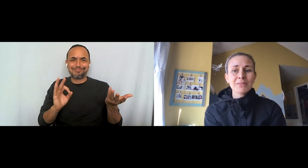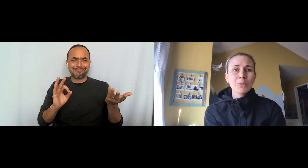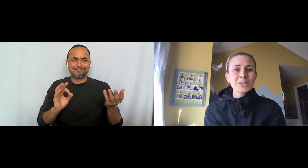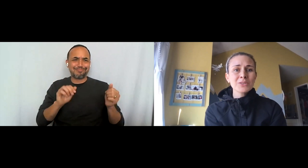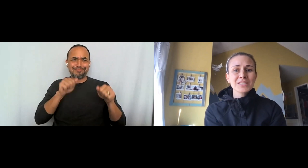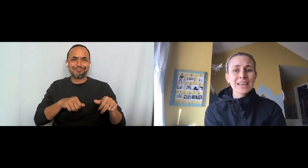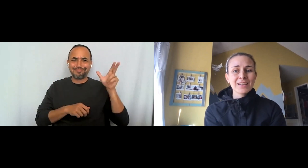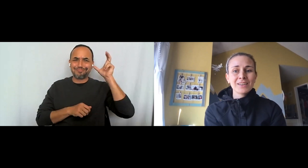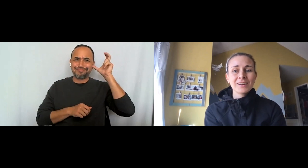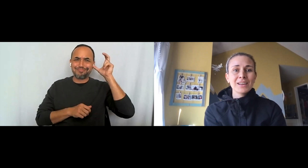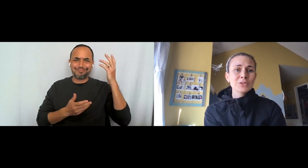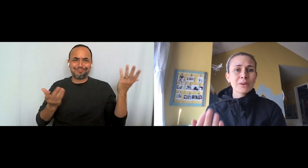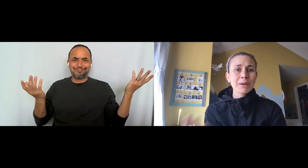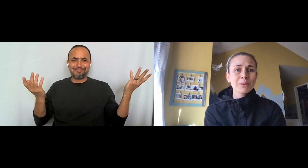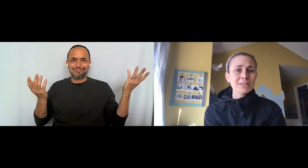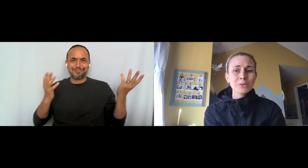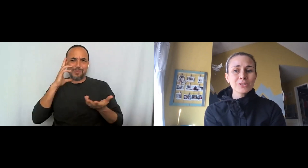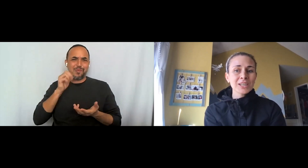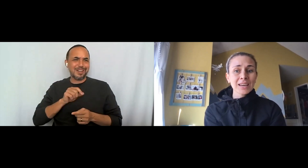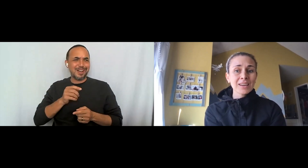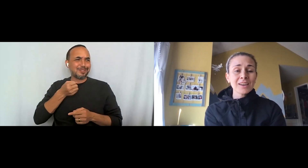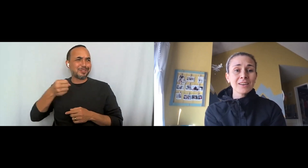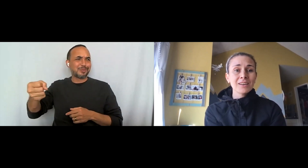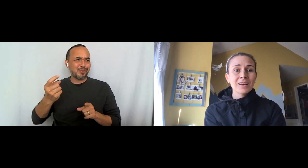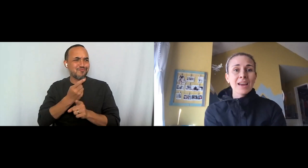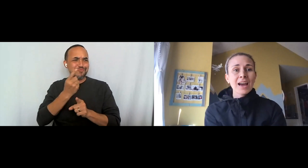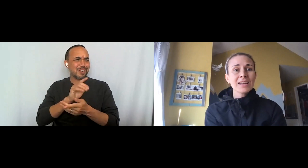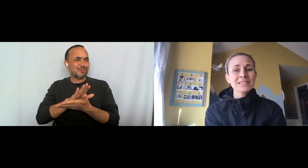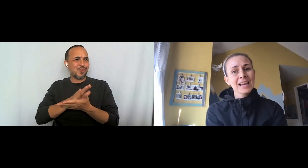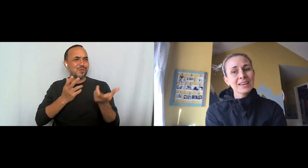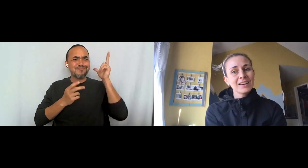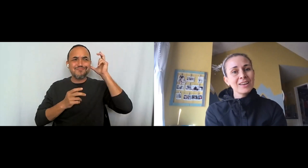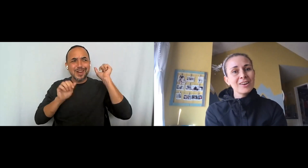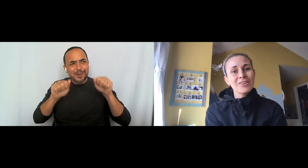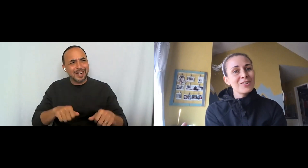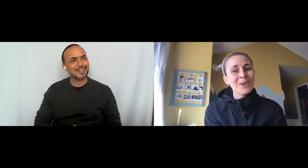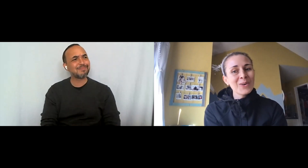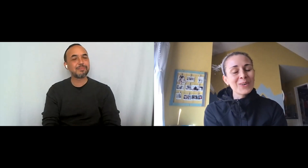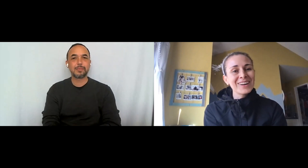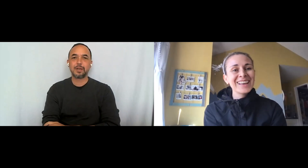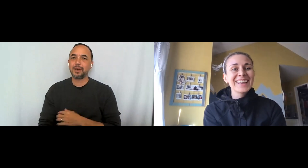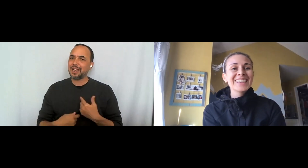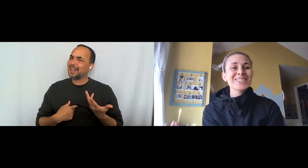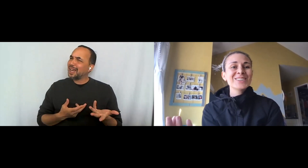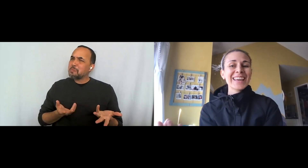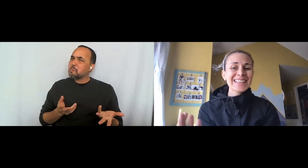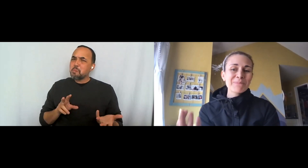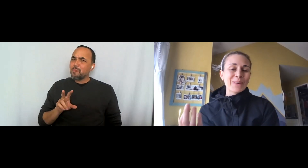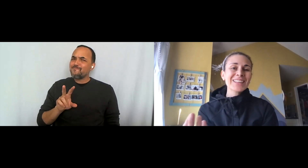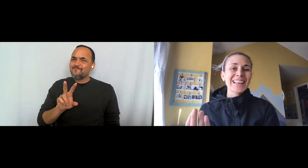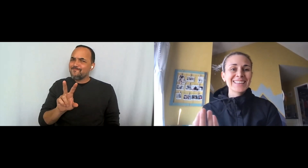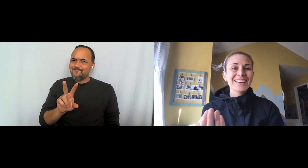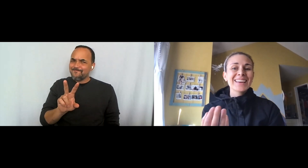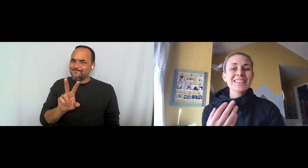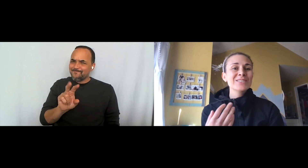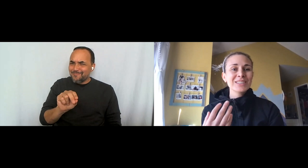hearing, why you don't take her to a regular school? She can hear. And it's like, no, you don't get the point.